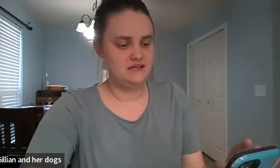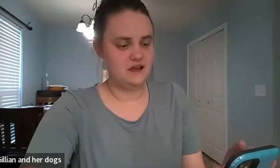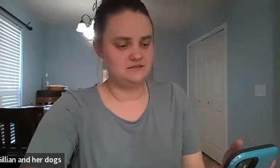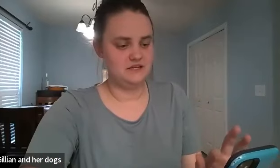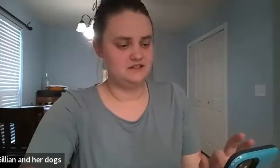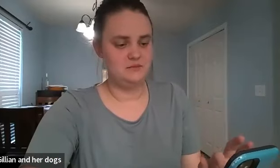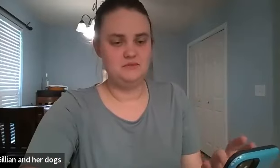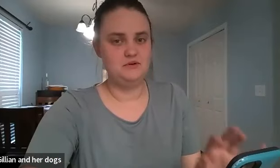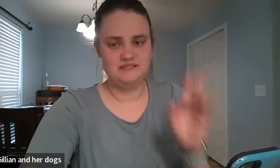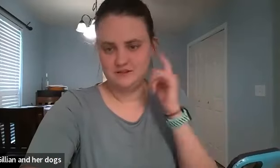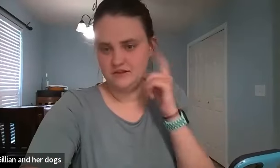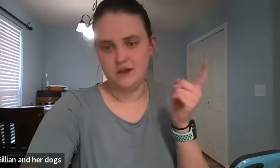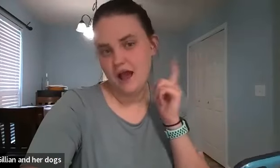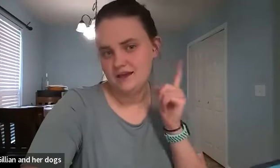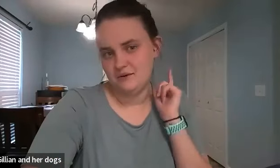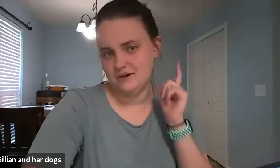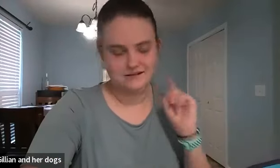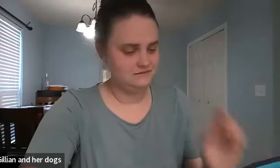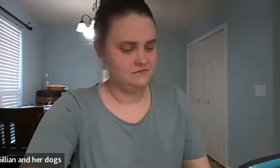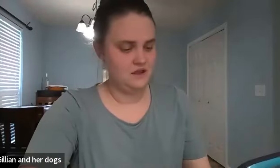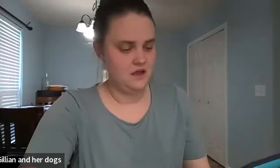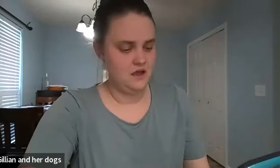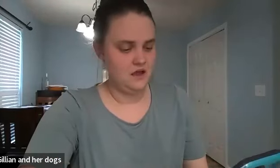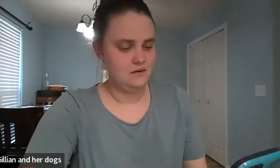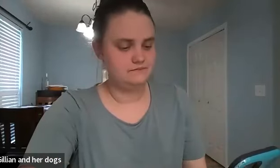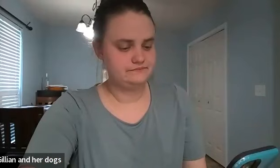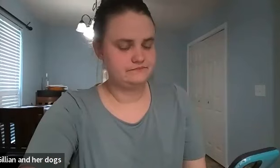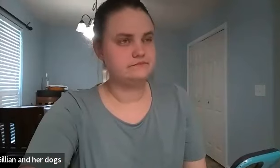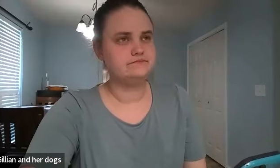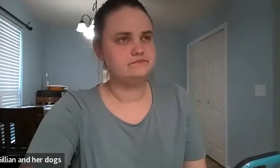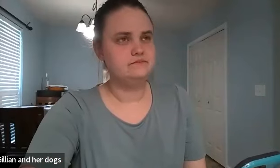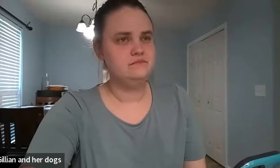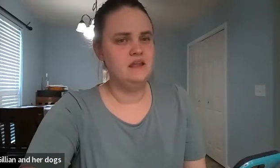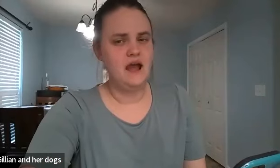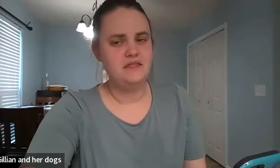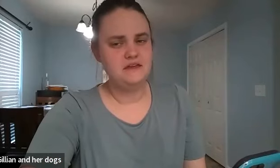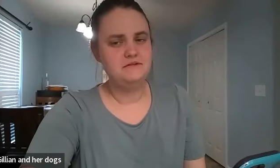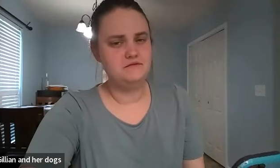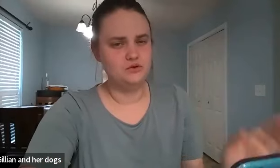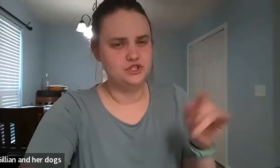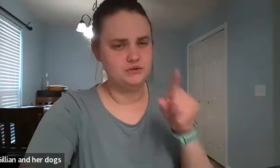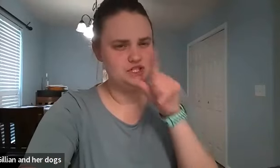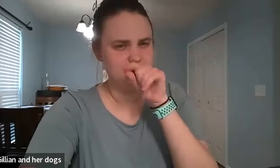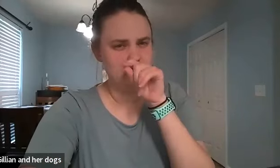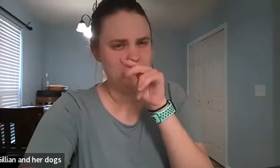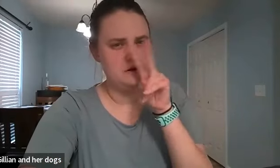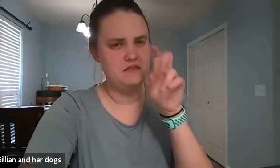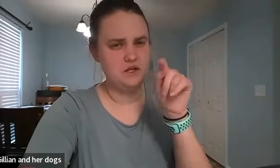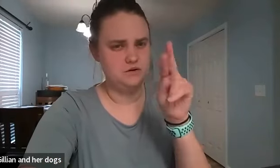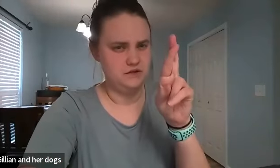ask, because there are people who are sit there and they go, I know one. I think for vulture, you would just do bird and then you would finger